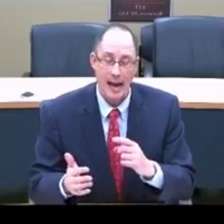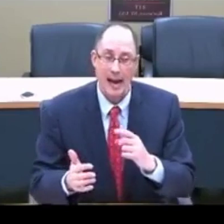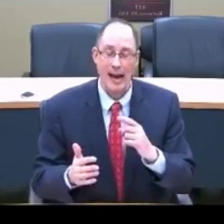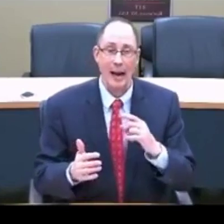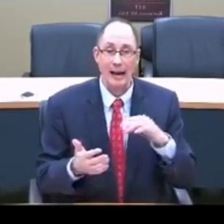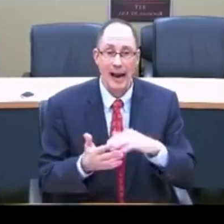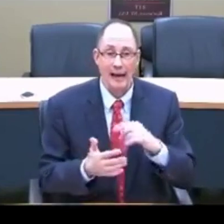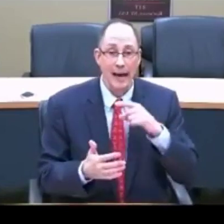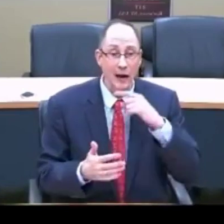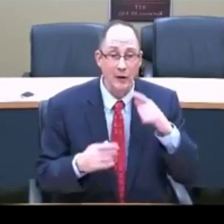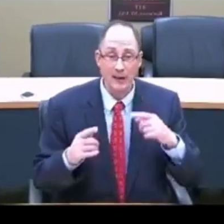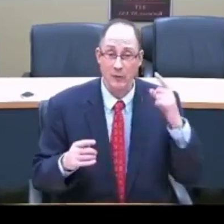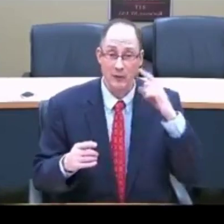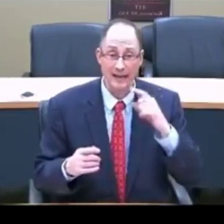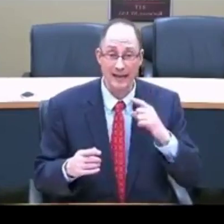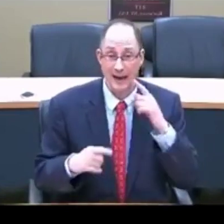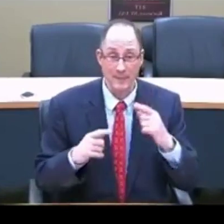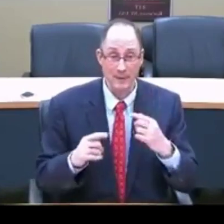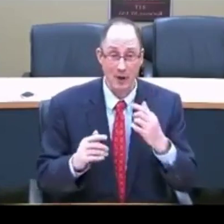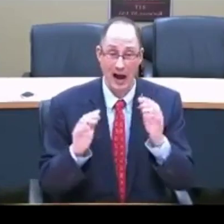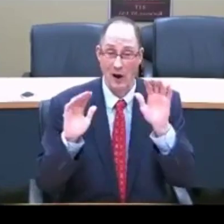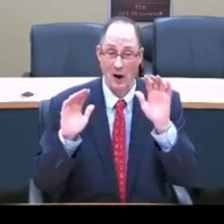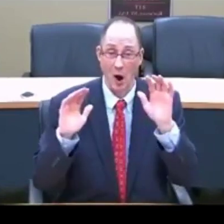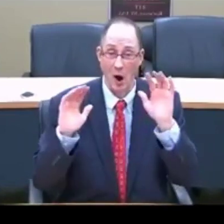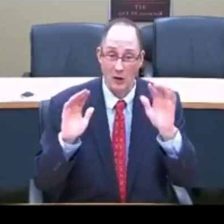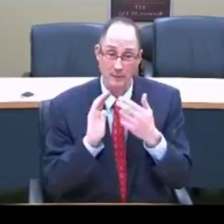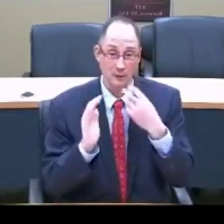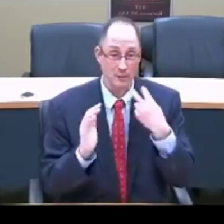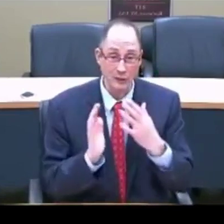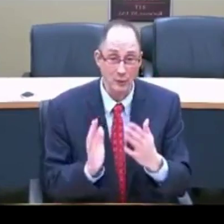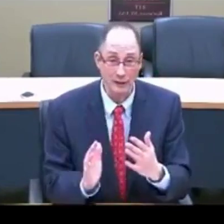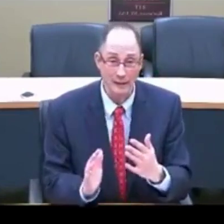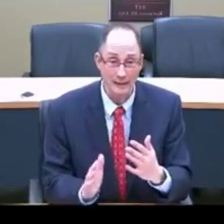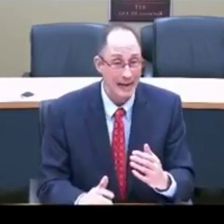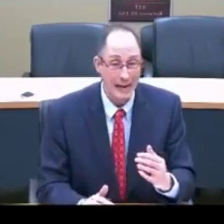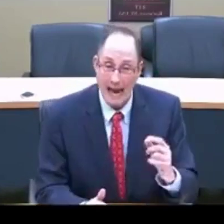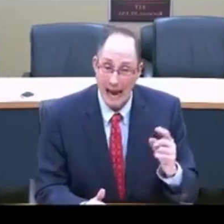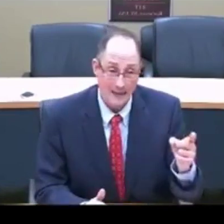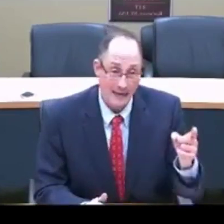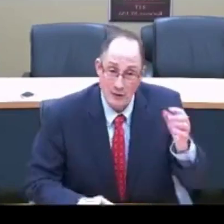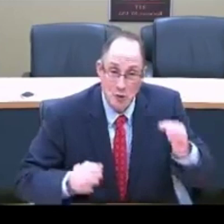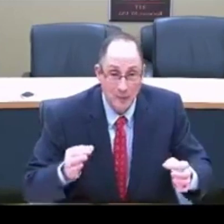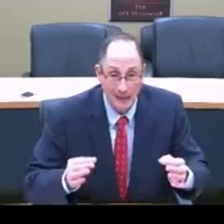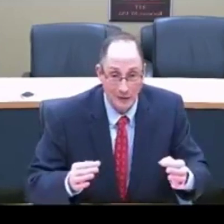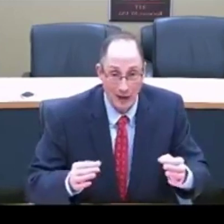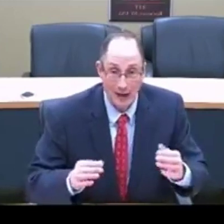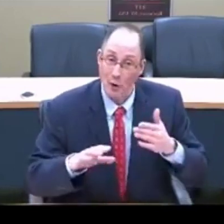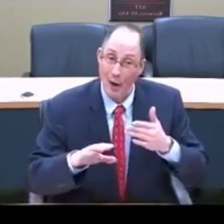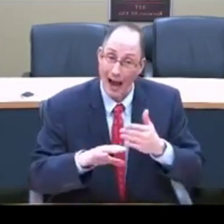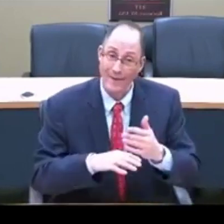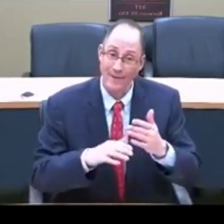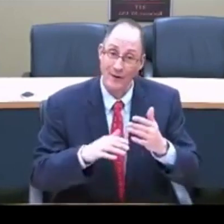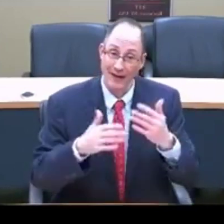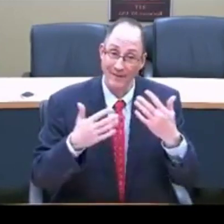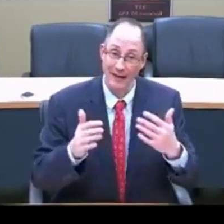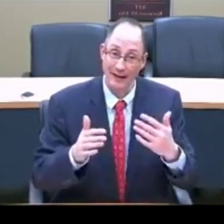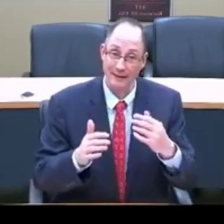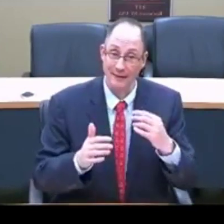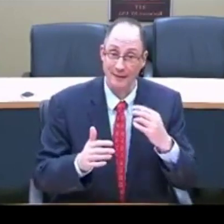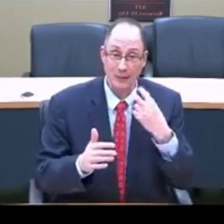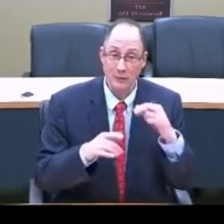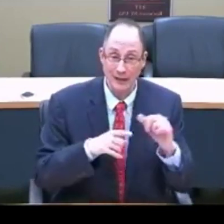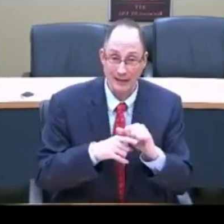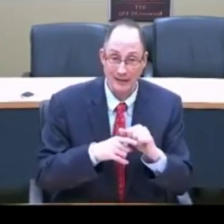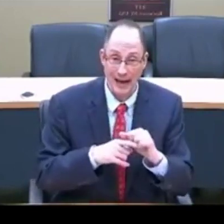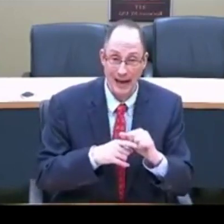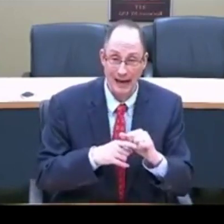And again, hearing people think that deaf people are awesome speech readers. I say, you be the judge. So, after they finish this